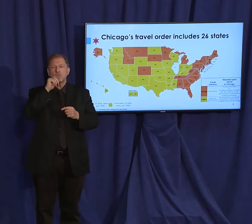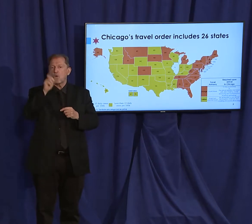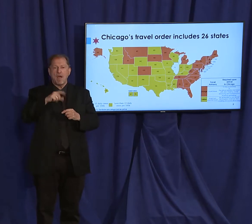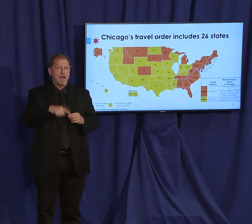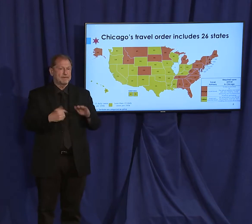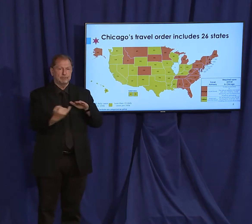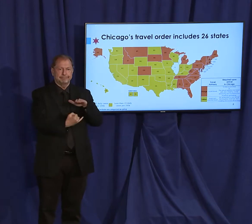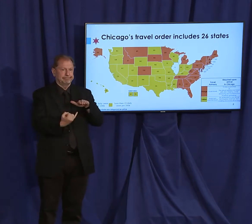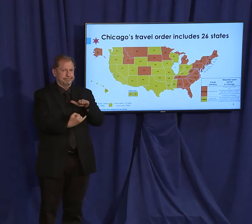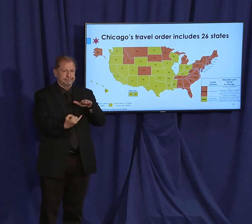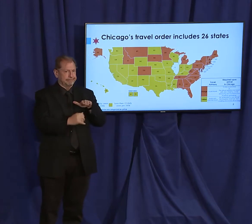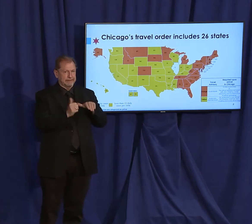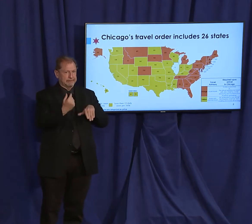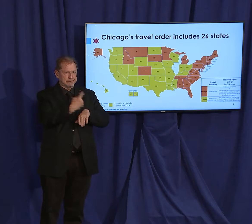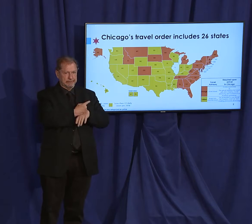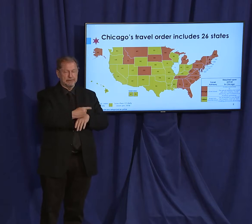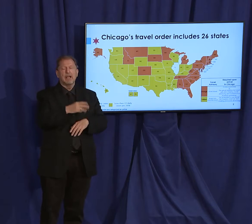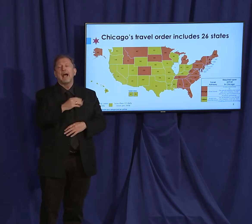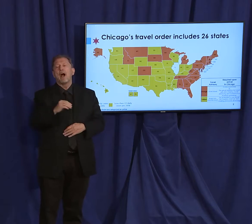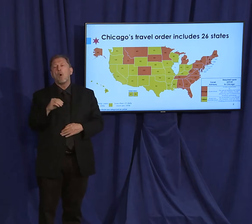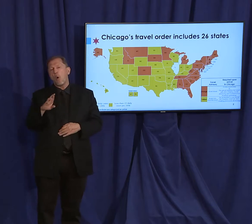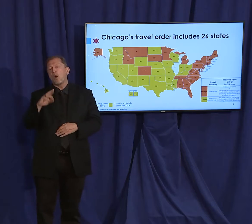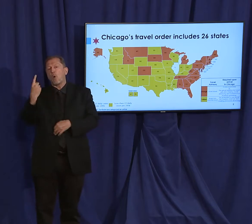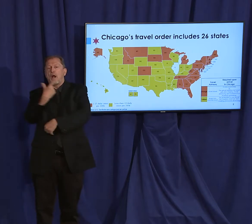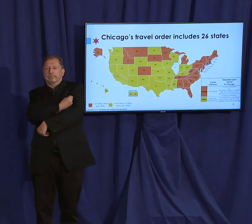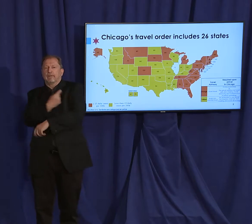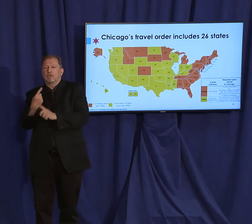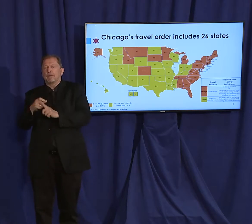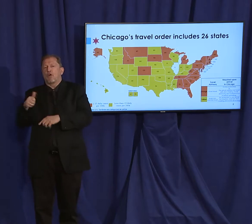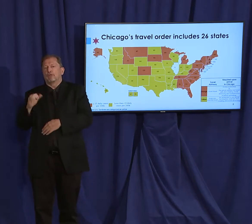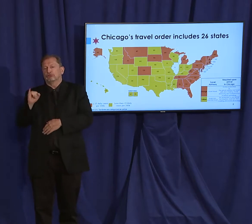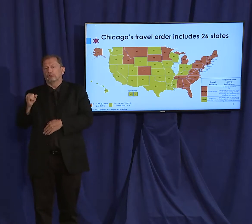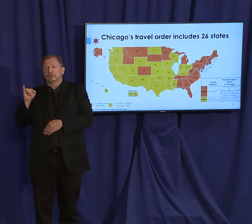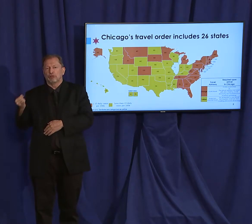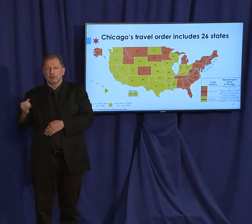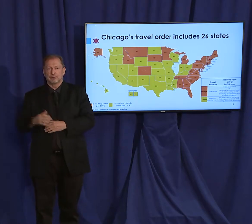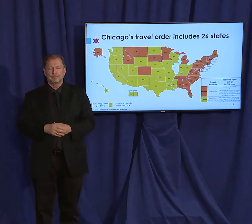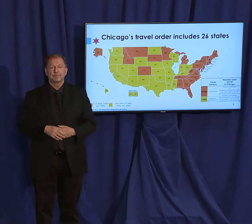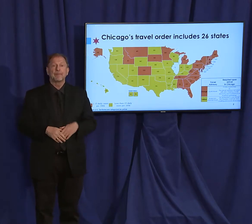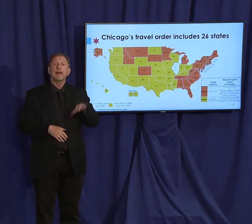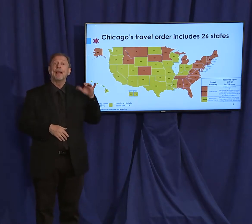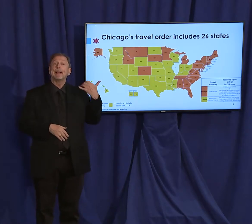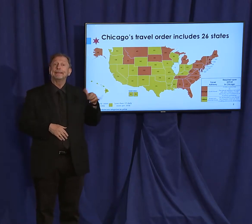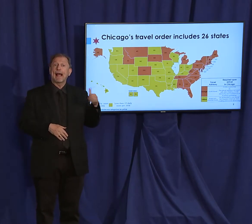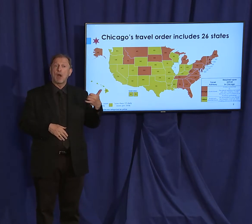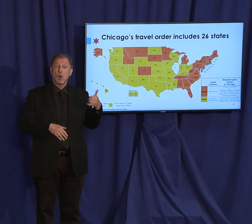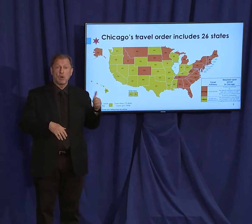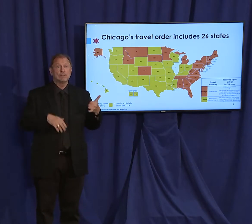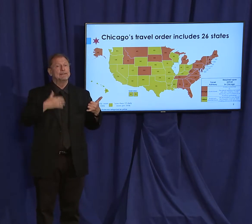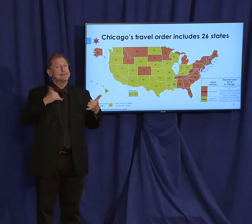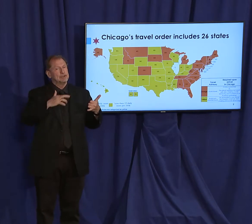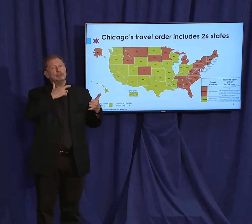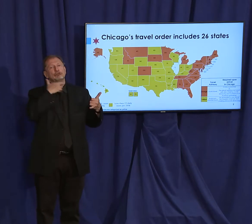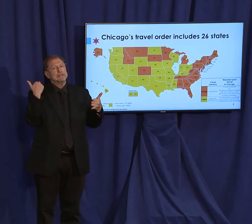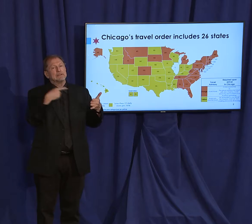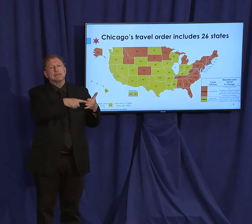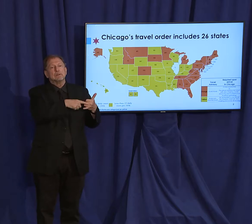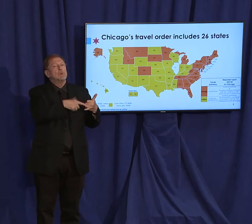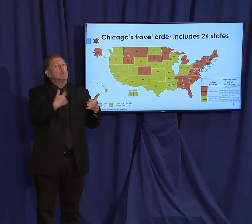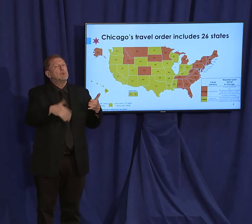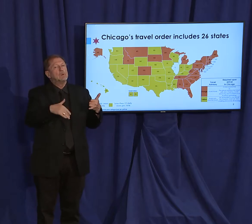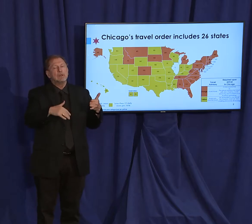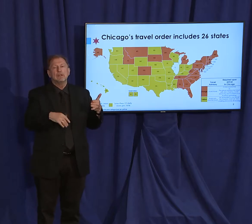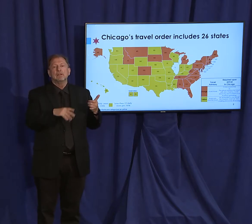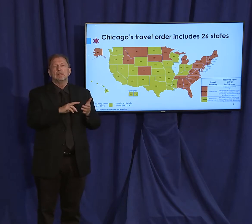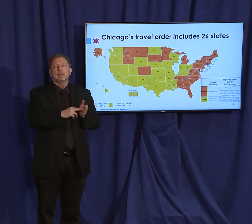abide by that quarantine. And then in the yellow, we still are recommending against non-essential travel, given risk of spread and variants, but there is